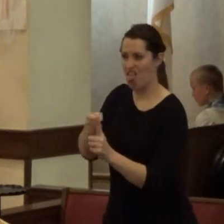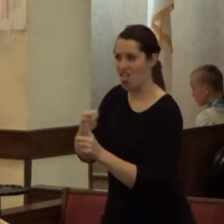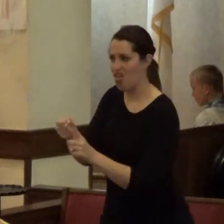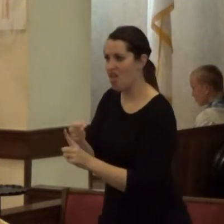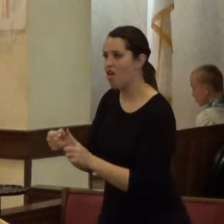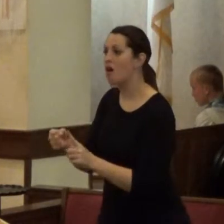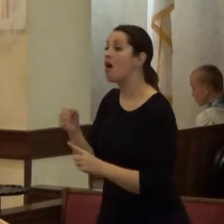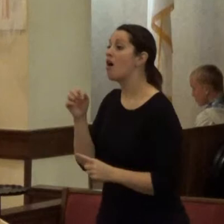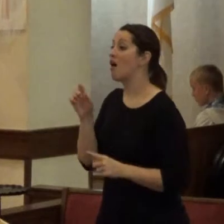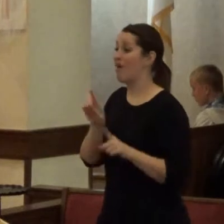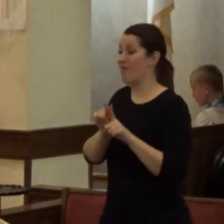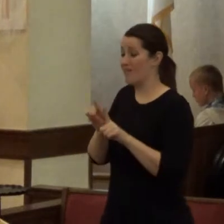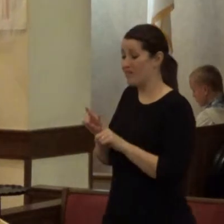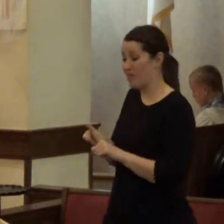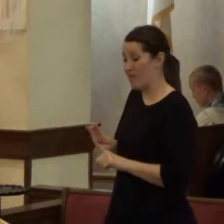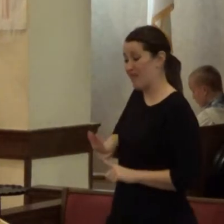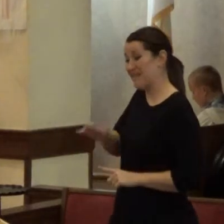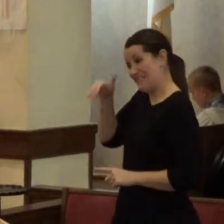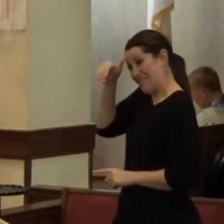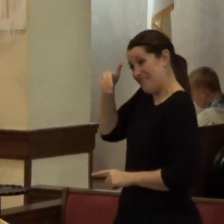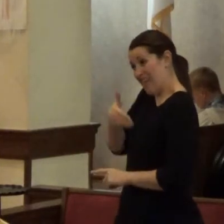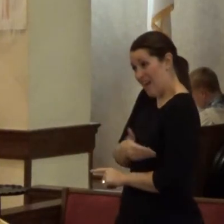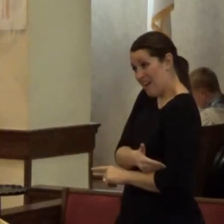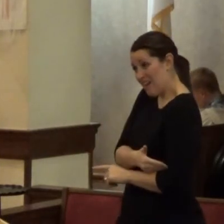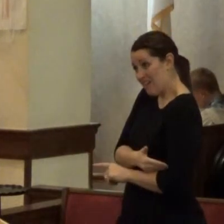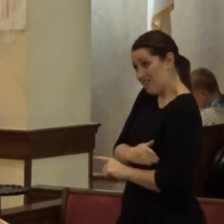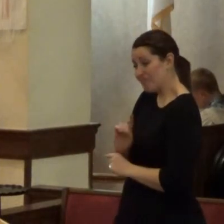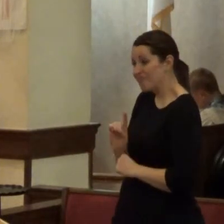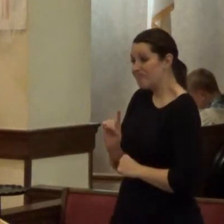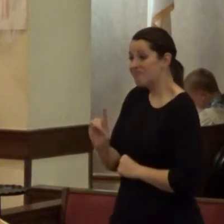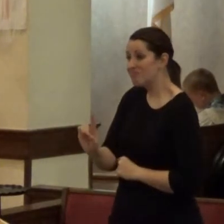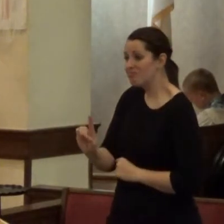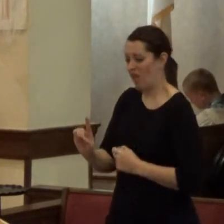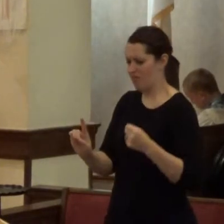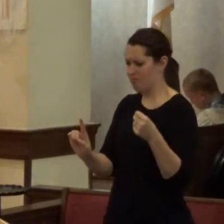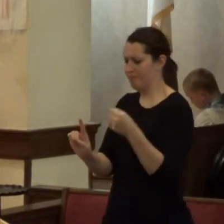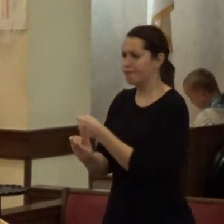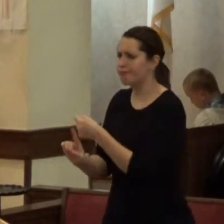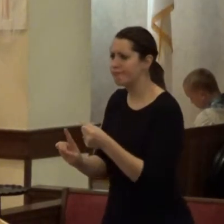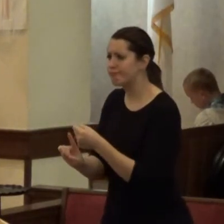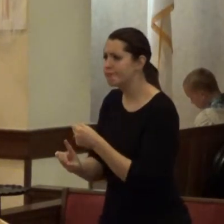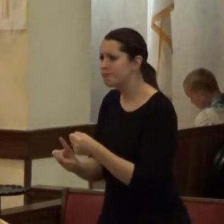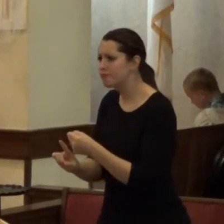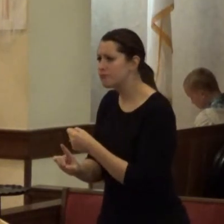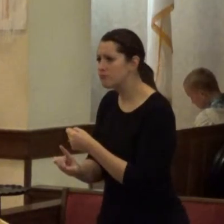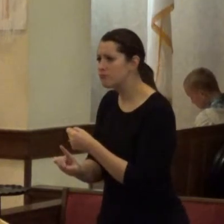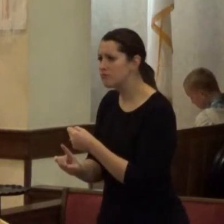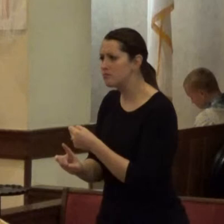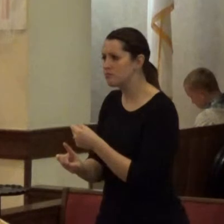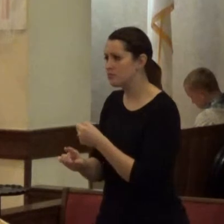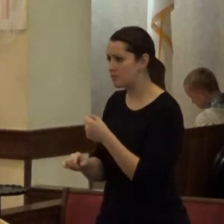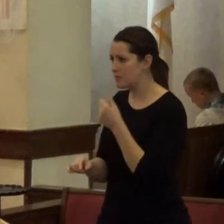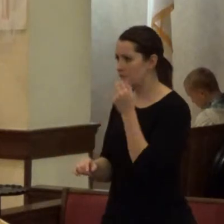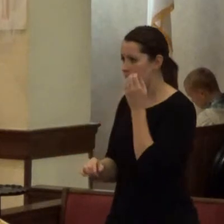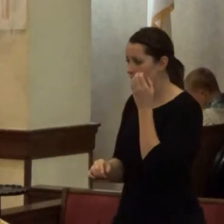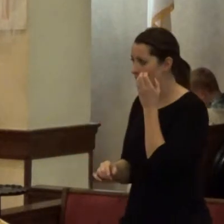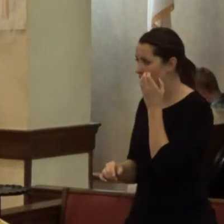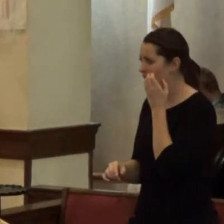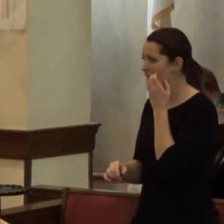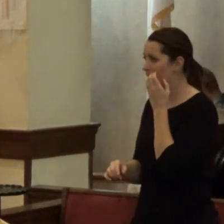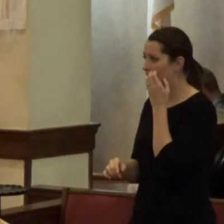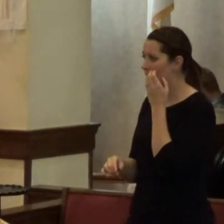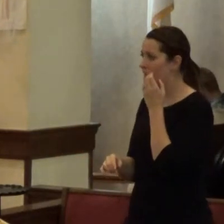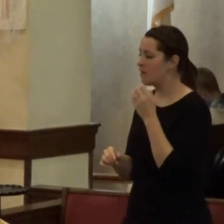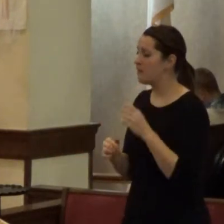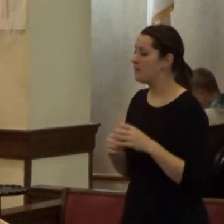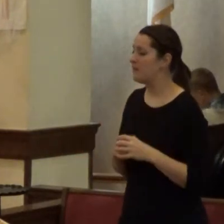abused the owner's son who came to collect the fair share of